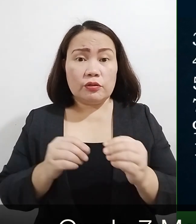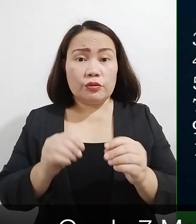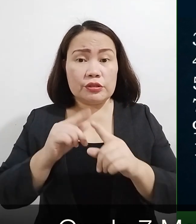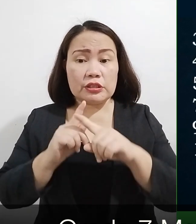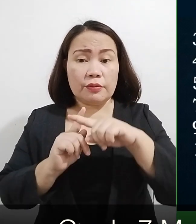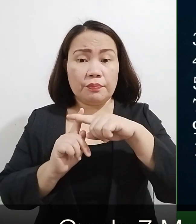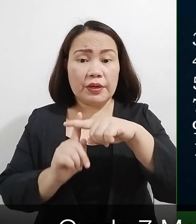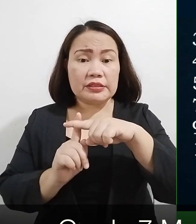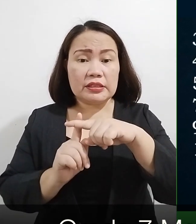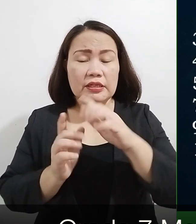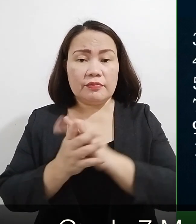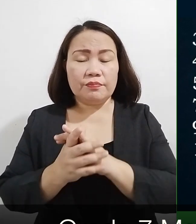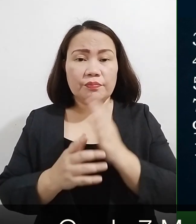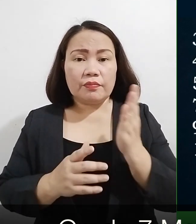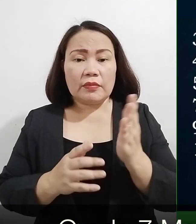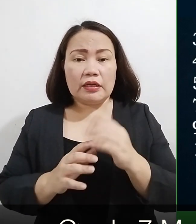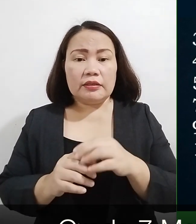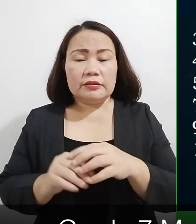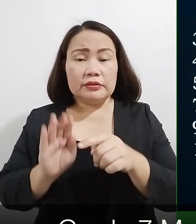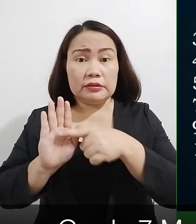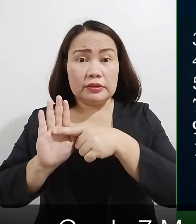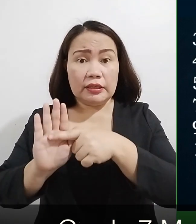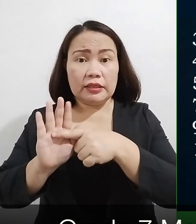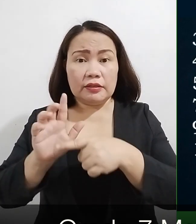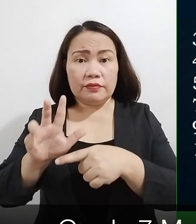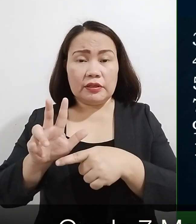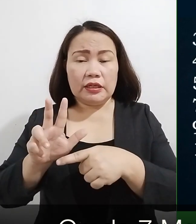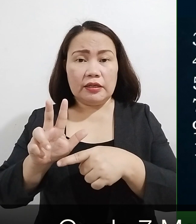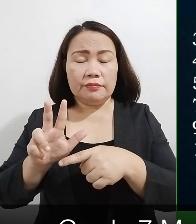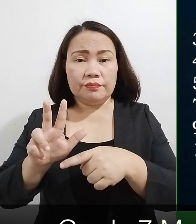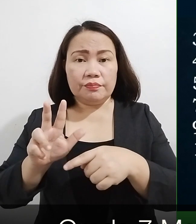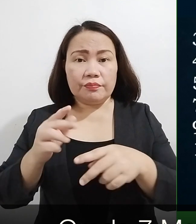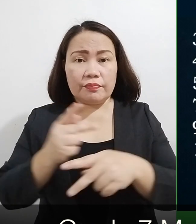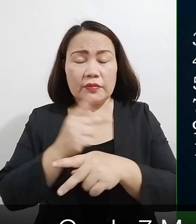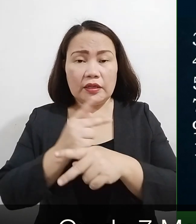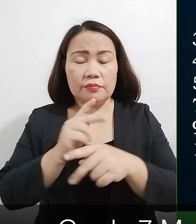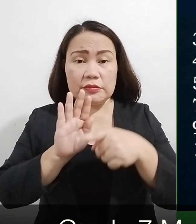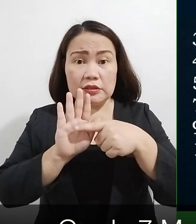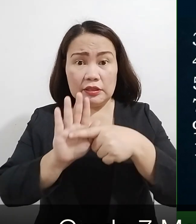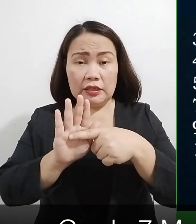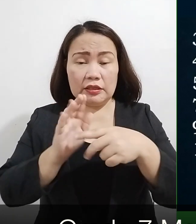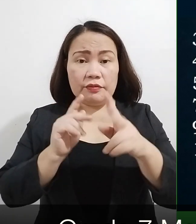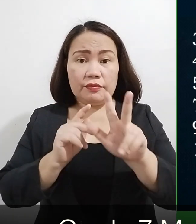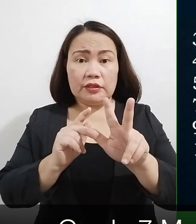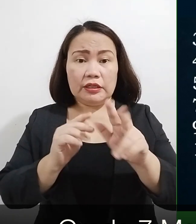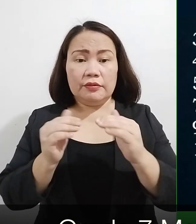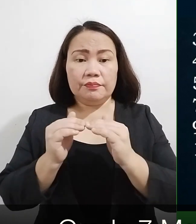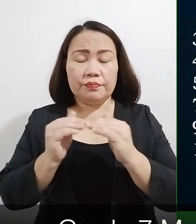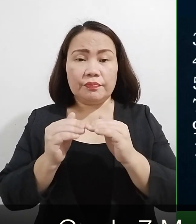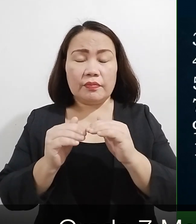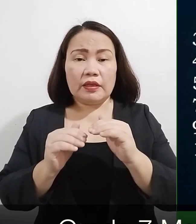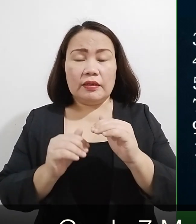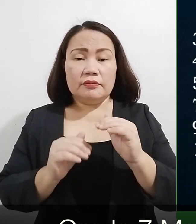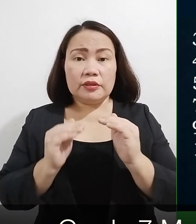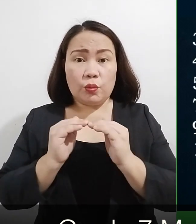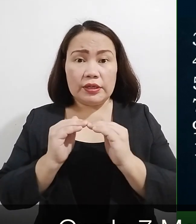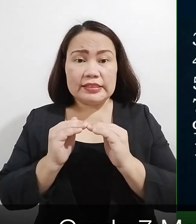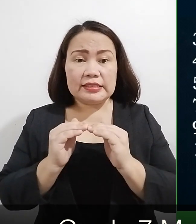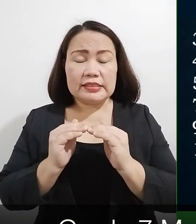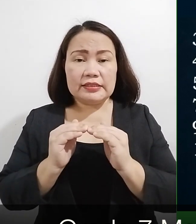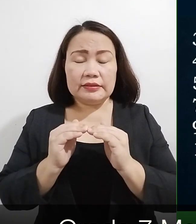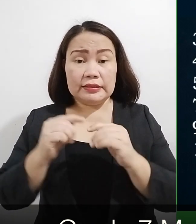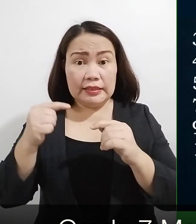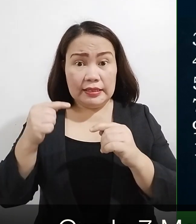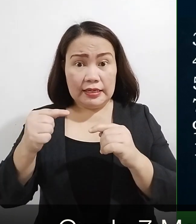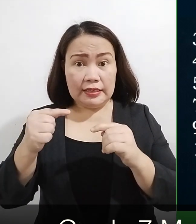ng ginawa natin dito, so kukunin natin ang square niya. So, therefore, we will have negative 3 times negative 3.